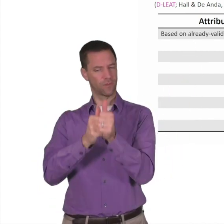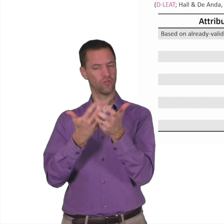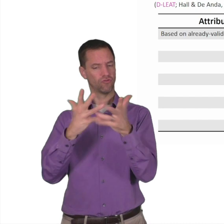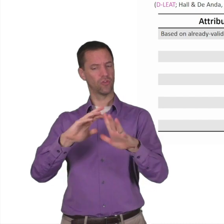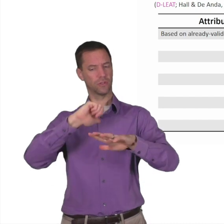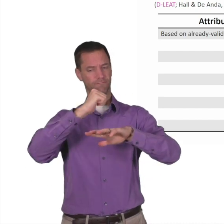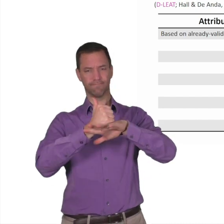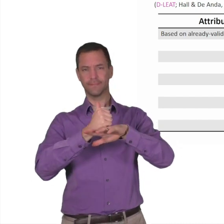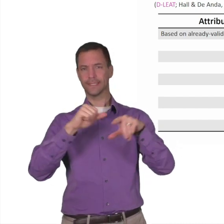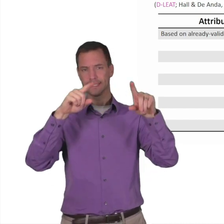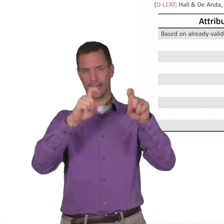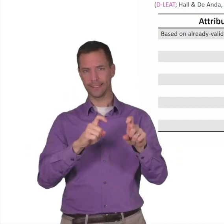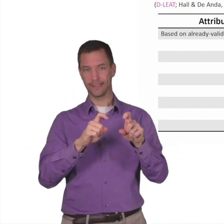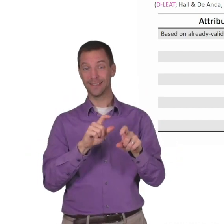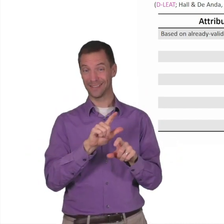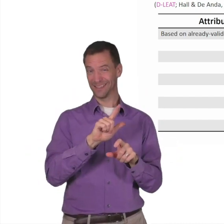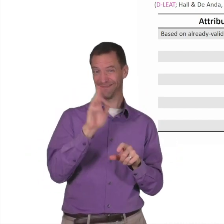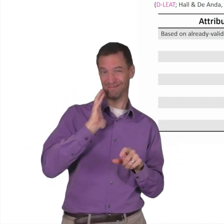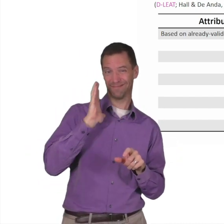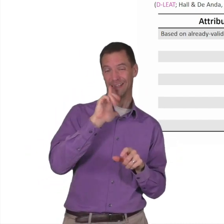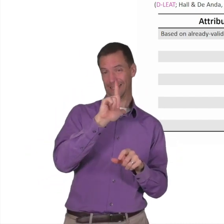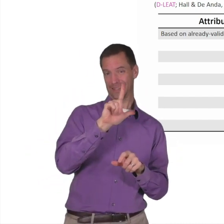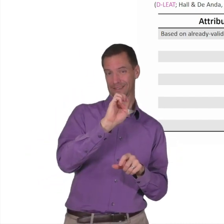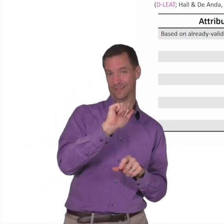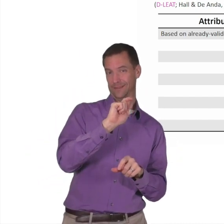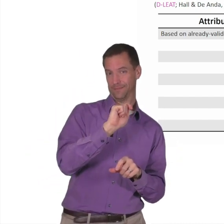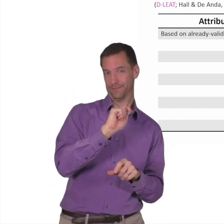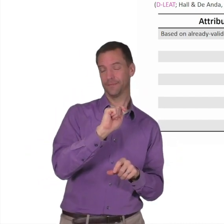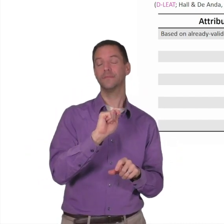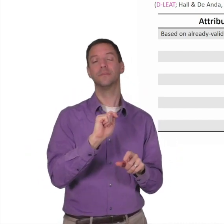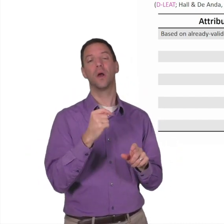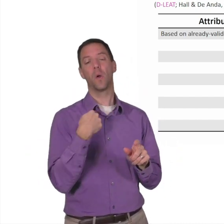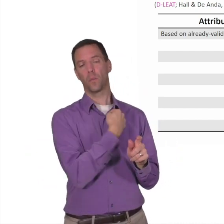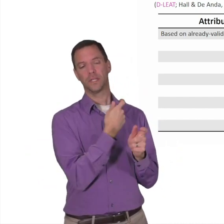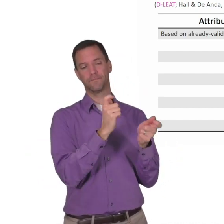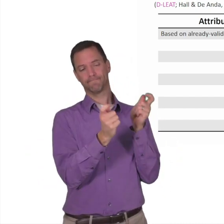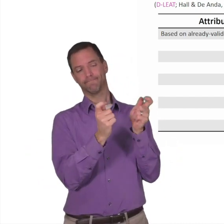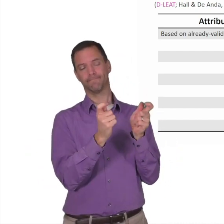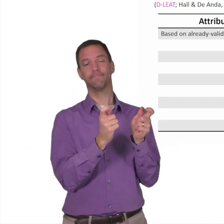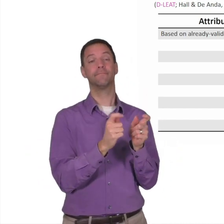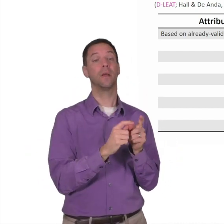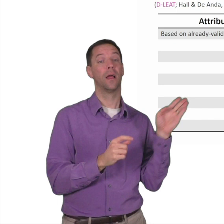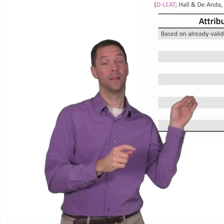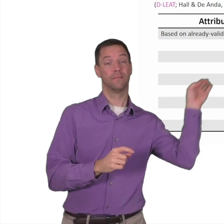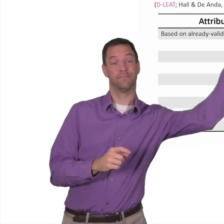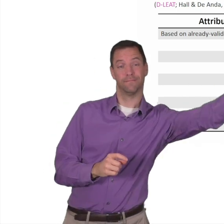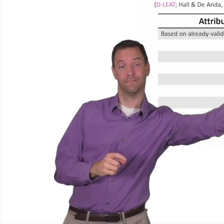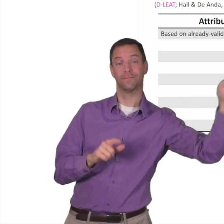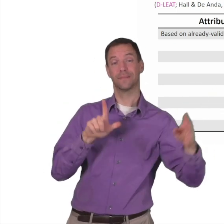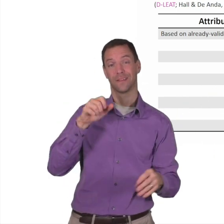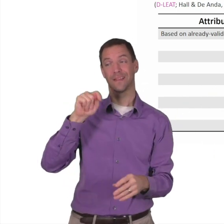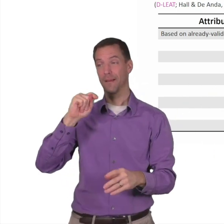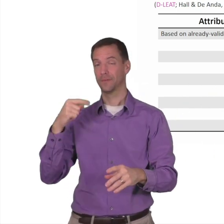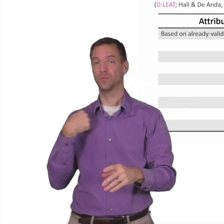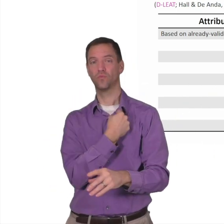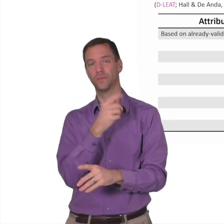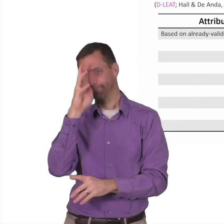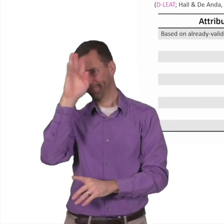First, the D-LEAT is built on an already validated task, the original LEAT that we modified,